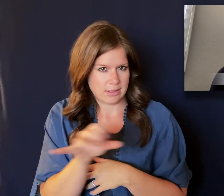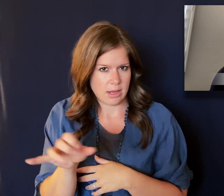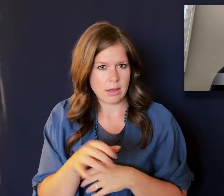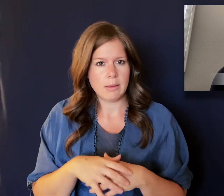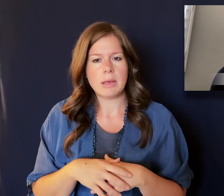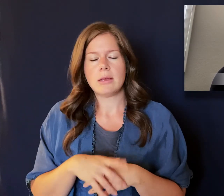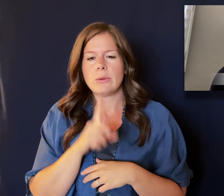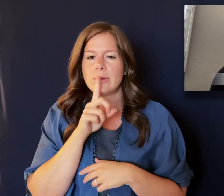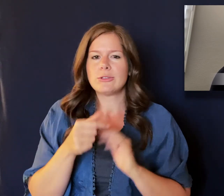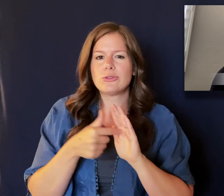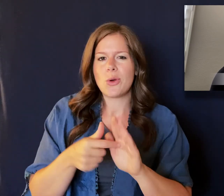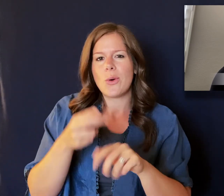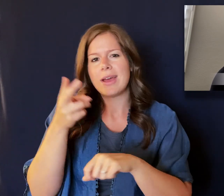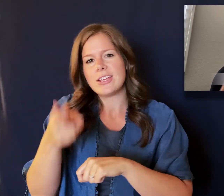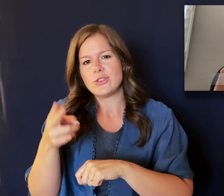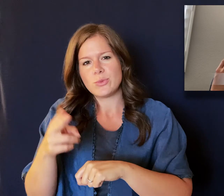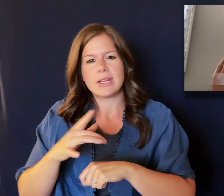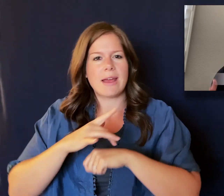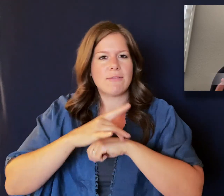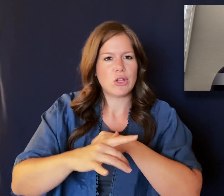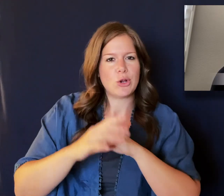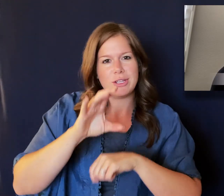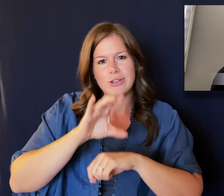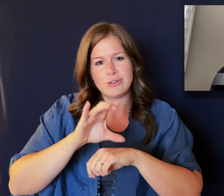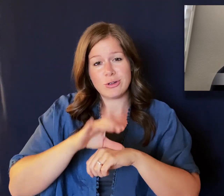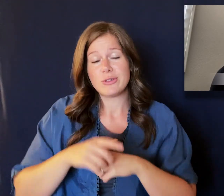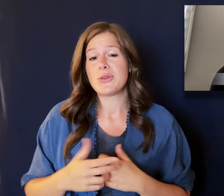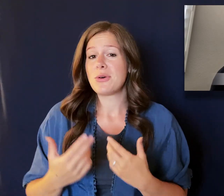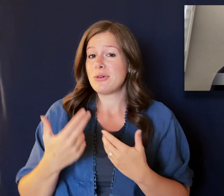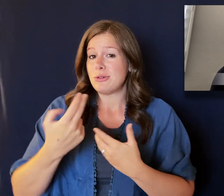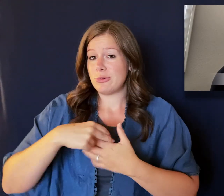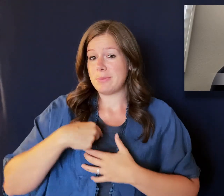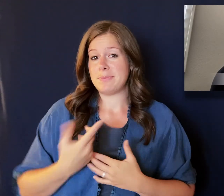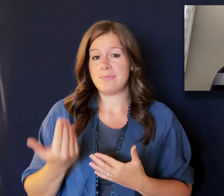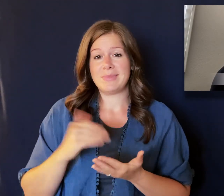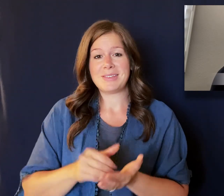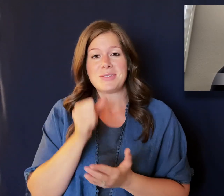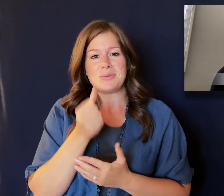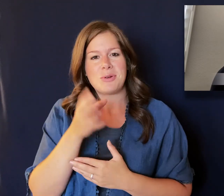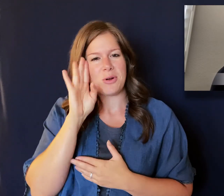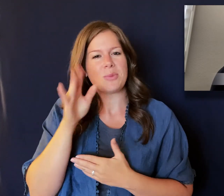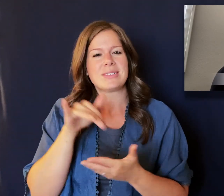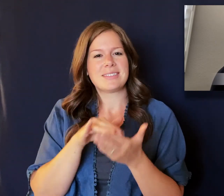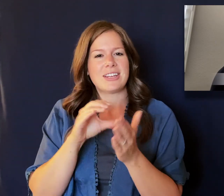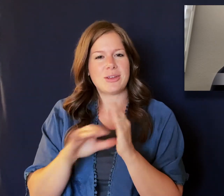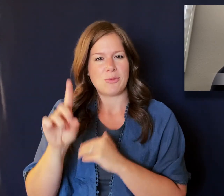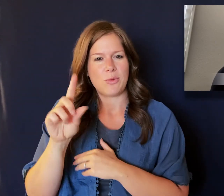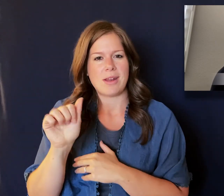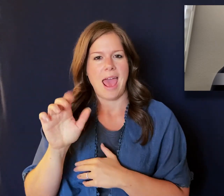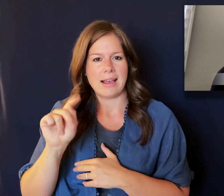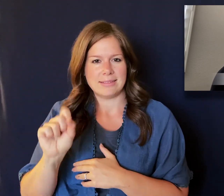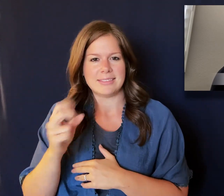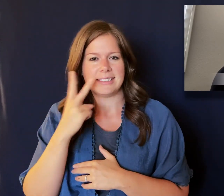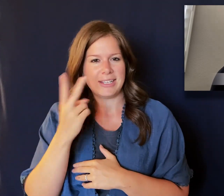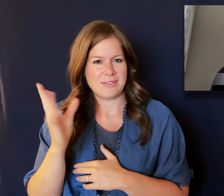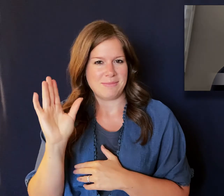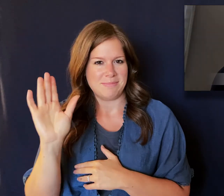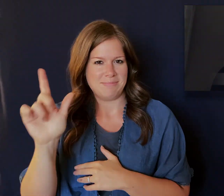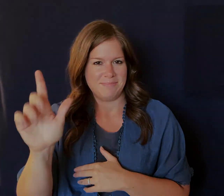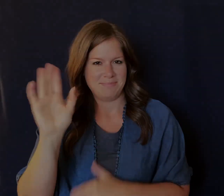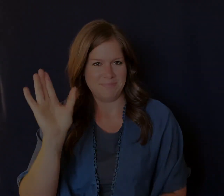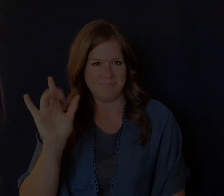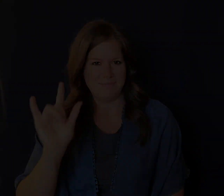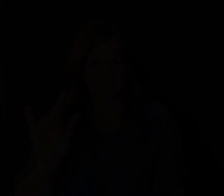early church. So that's going to be really exciting. So join me tomorrow and we'll dive into chapter 1 of Acts. I'll see you then. Take care.